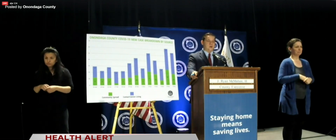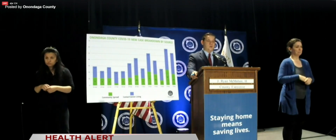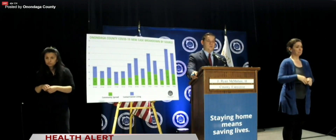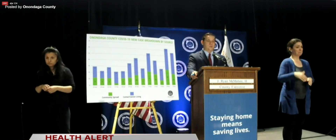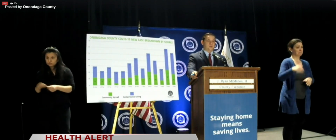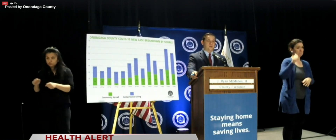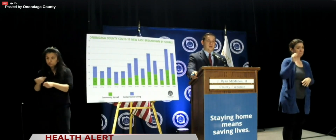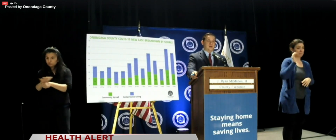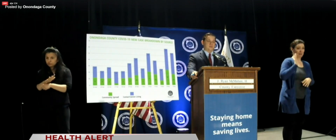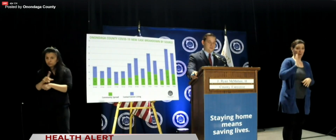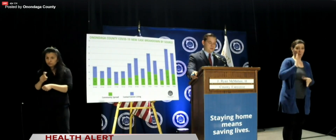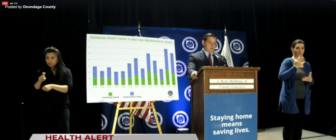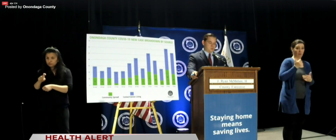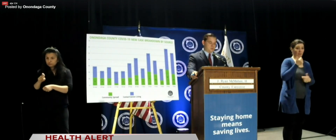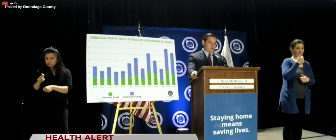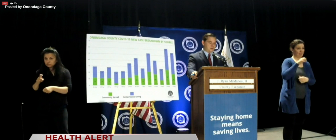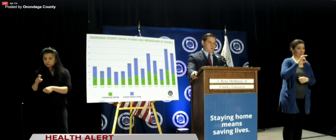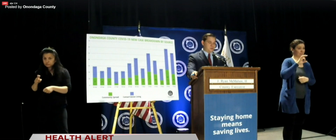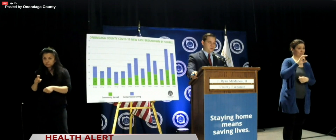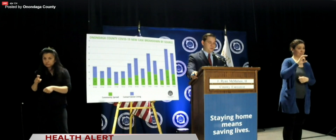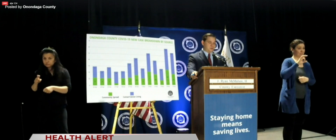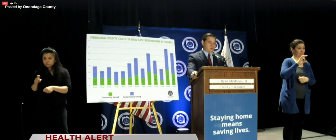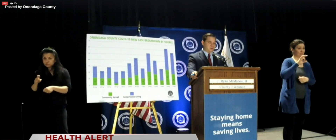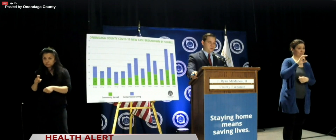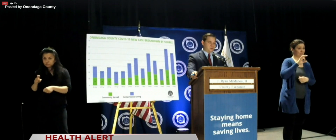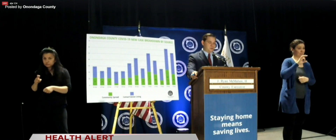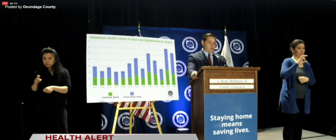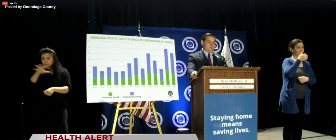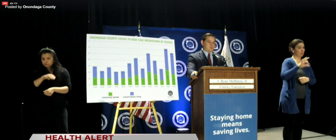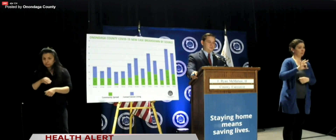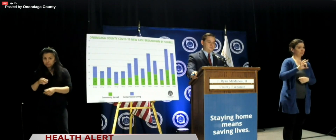Now everything we're dealing with,